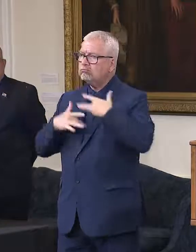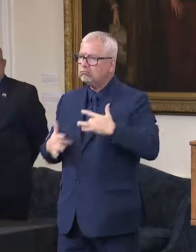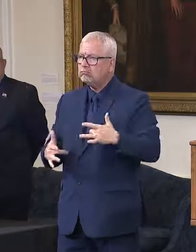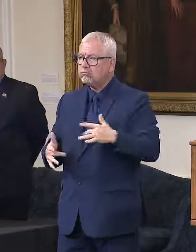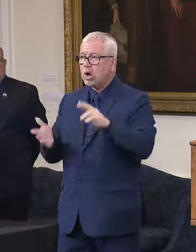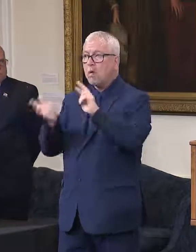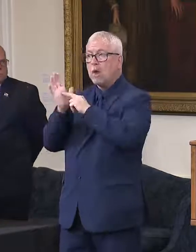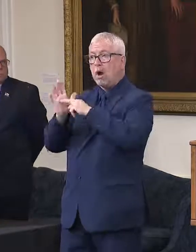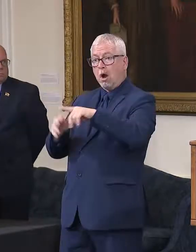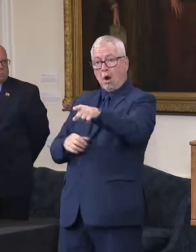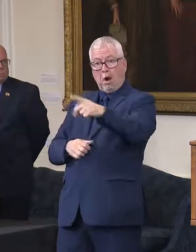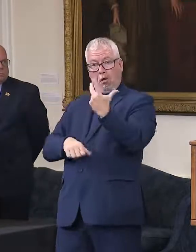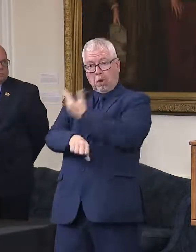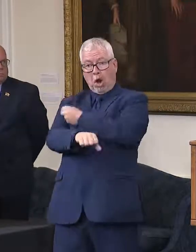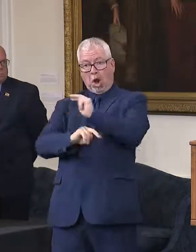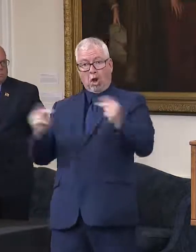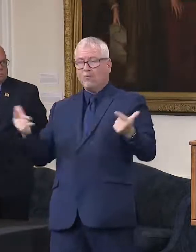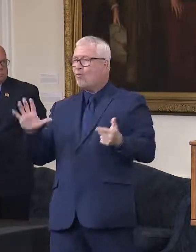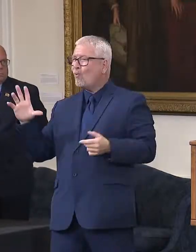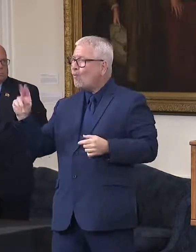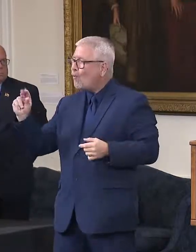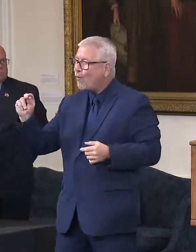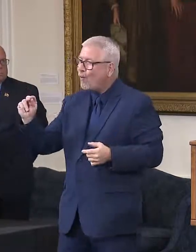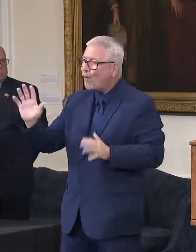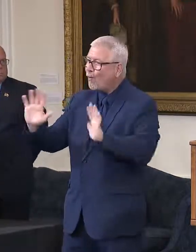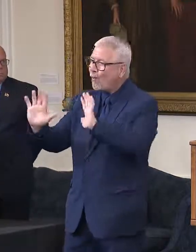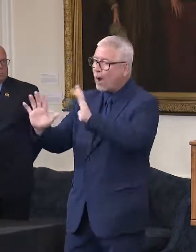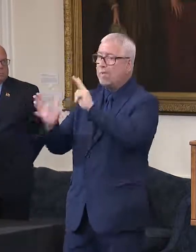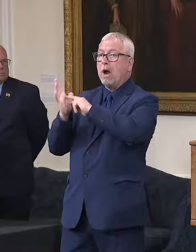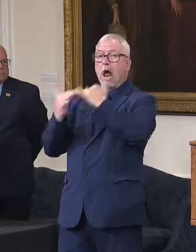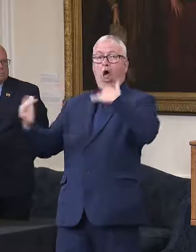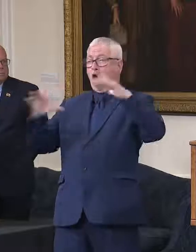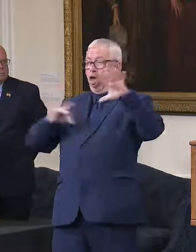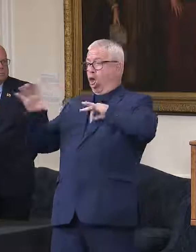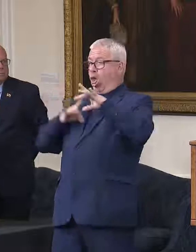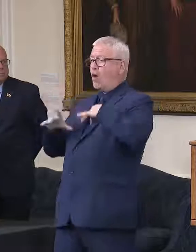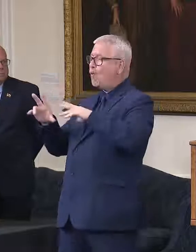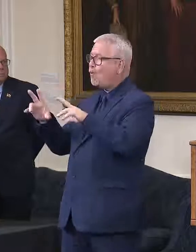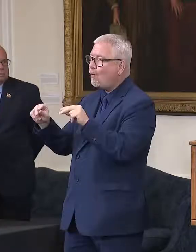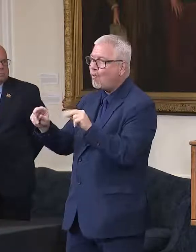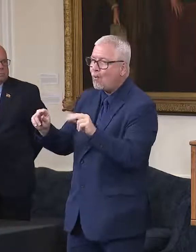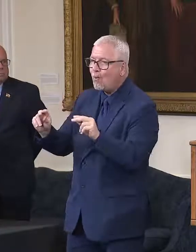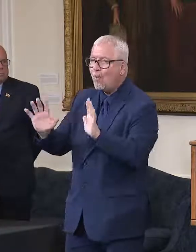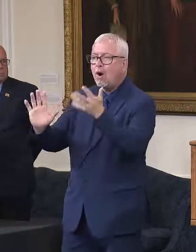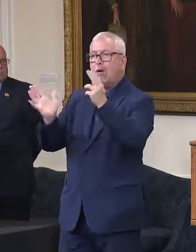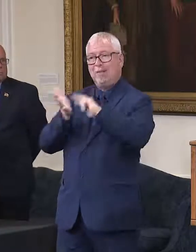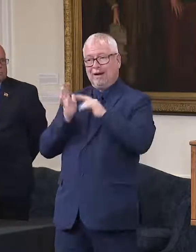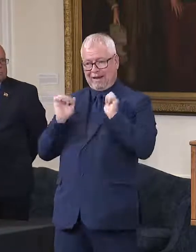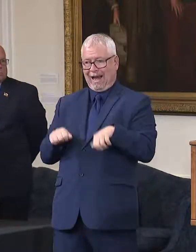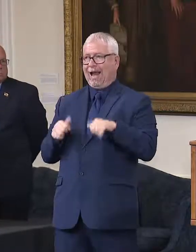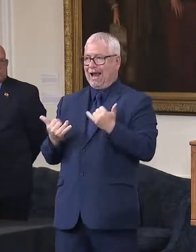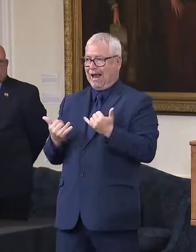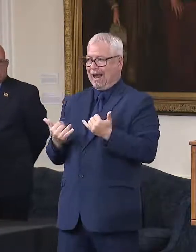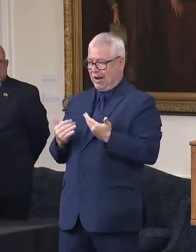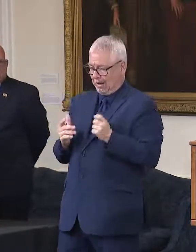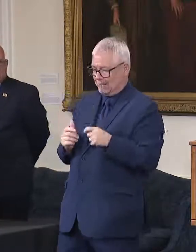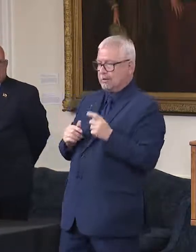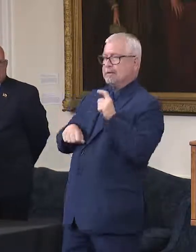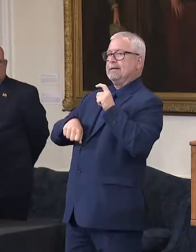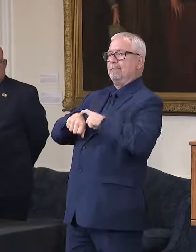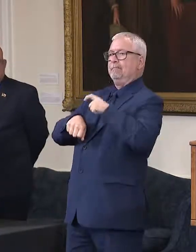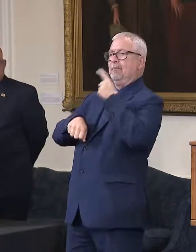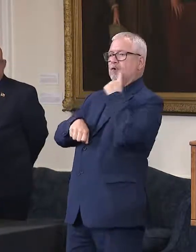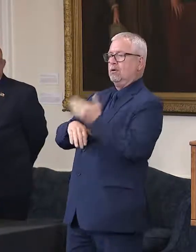are no longer protected, because you are. What it does mean is that you may need a booster shot to maintain